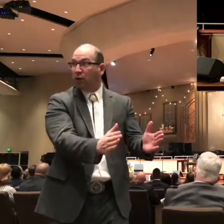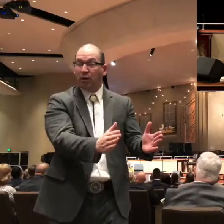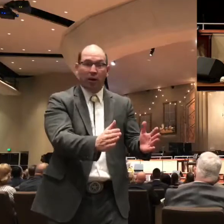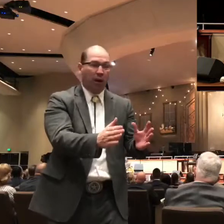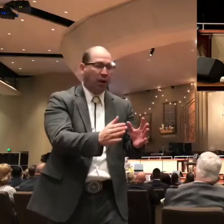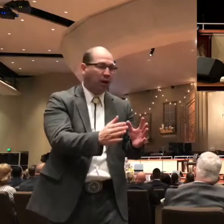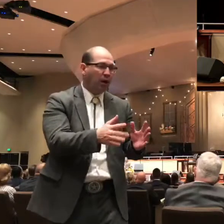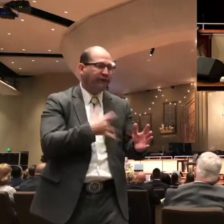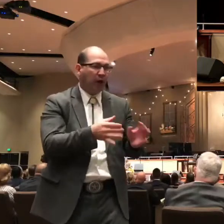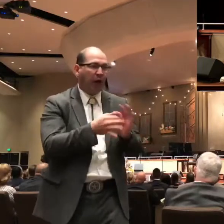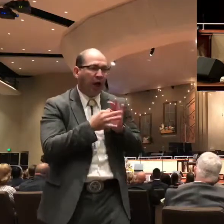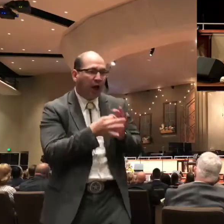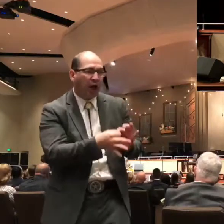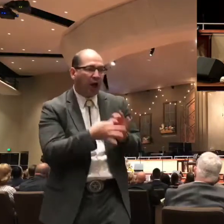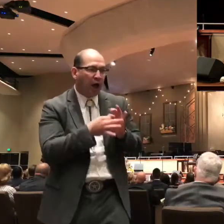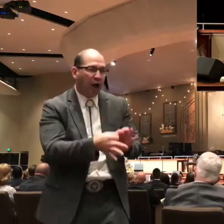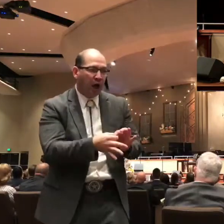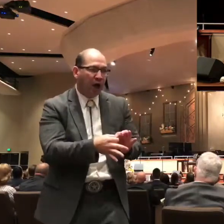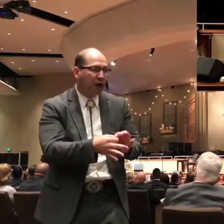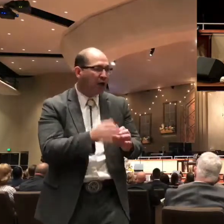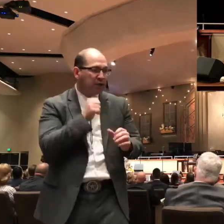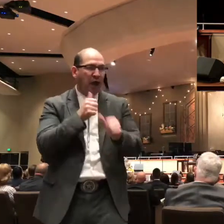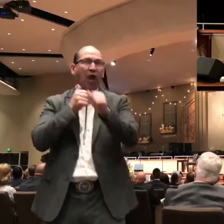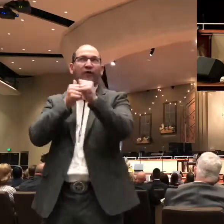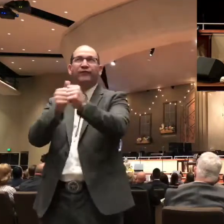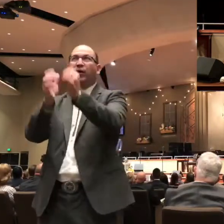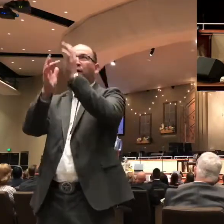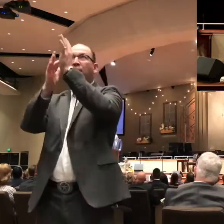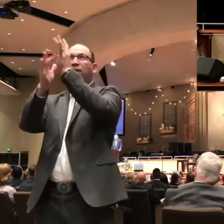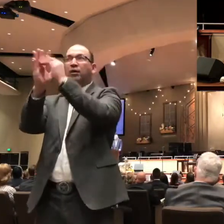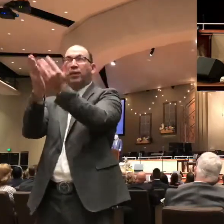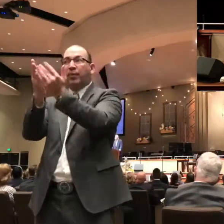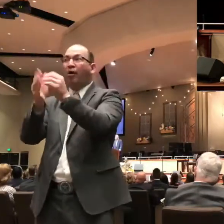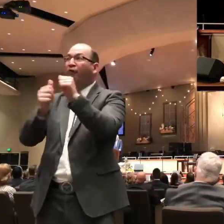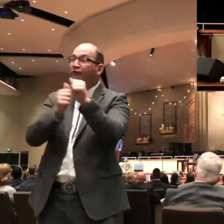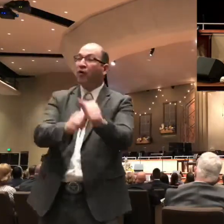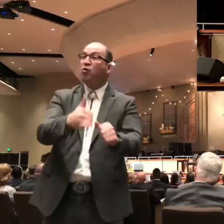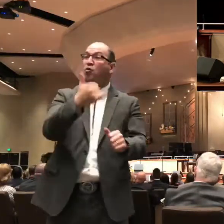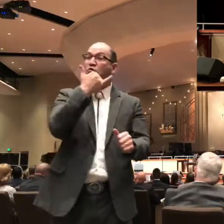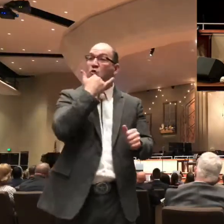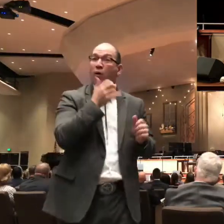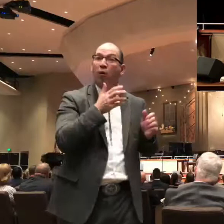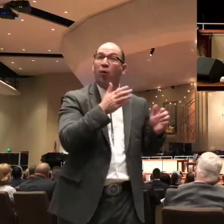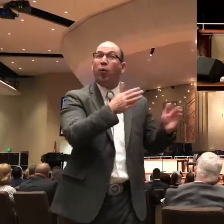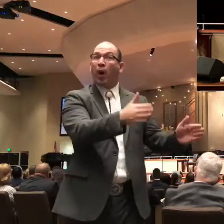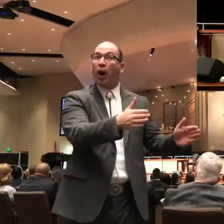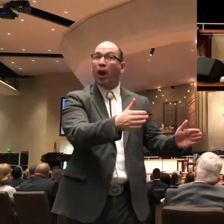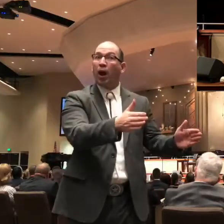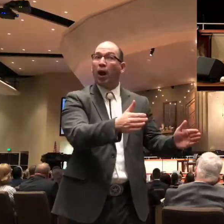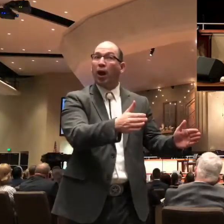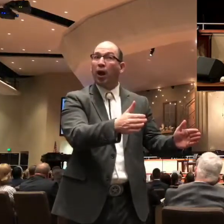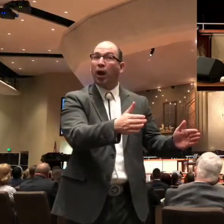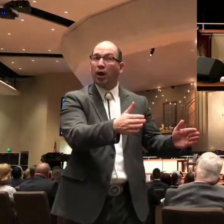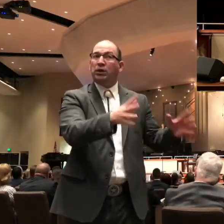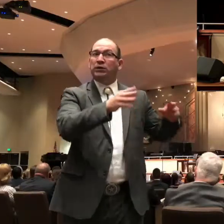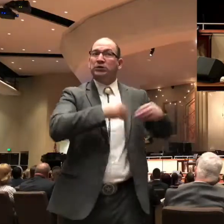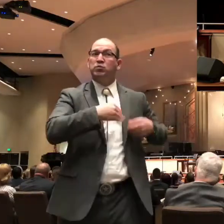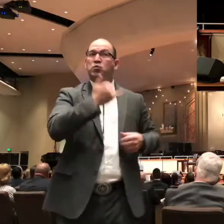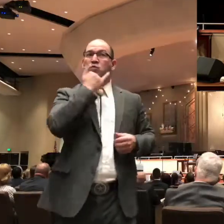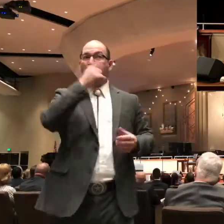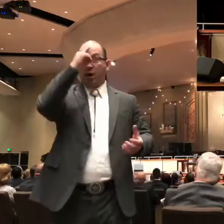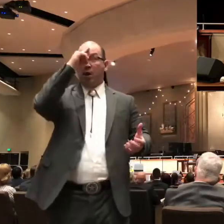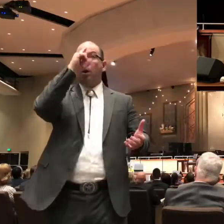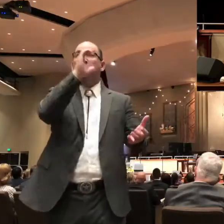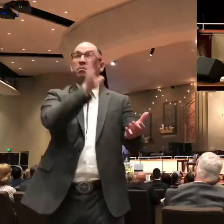that. It was not according to the Word of God. It was not exalting the Lord Jesus Christ. It was not causing them to go out and win their